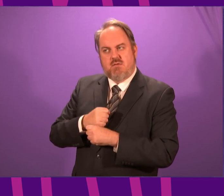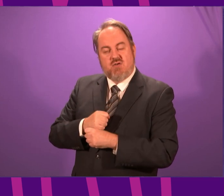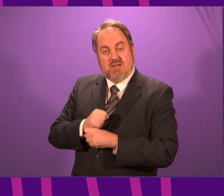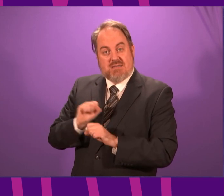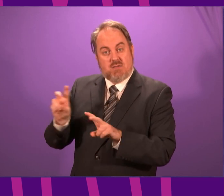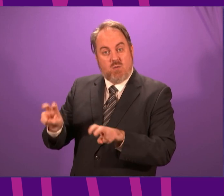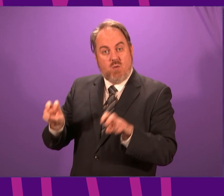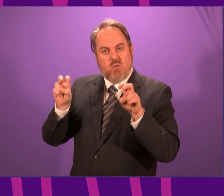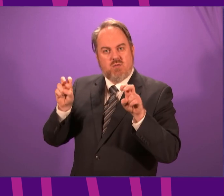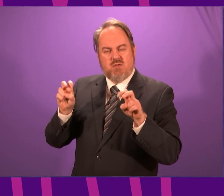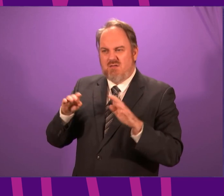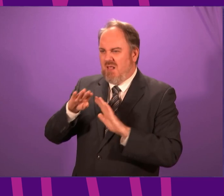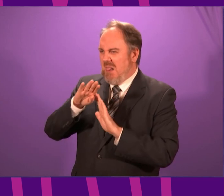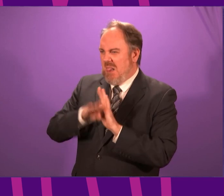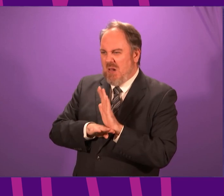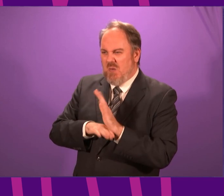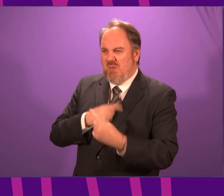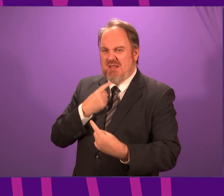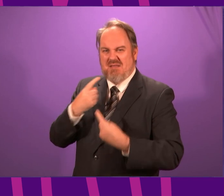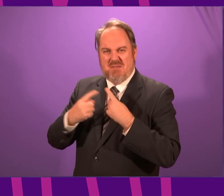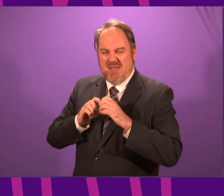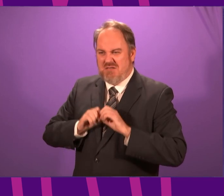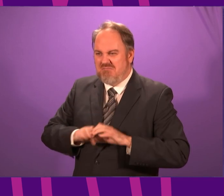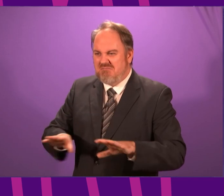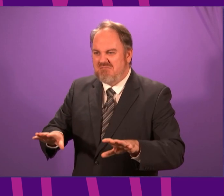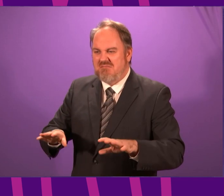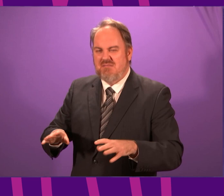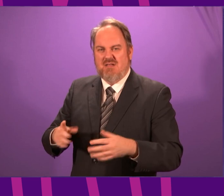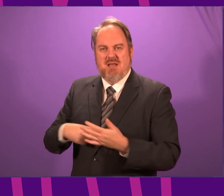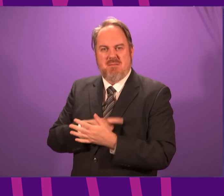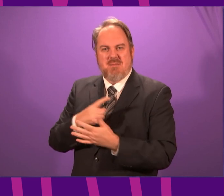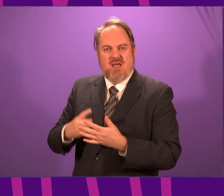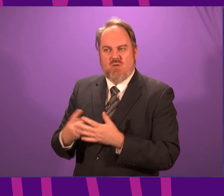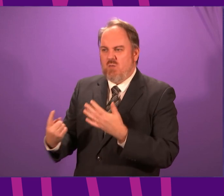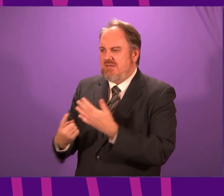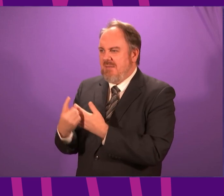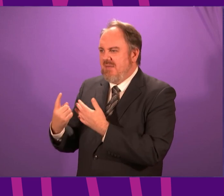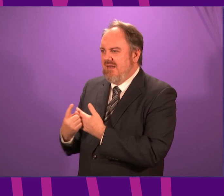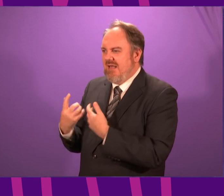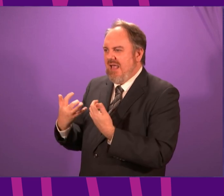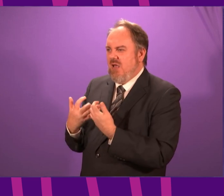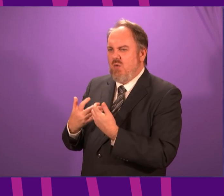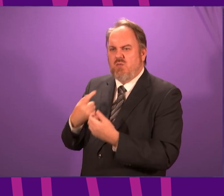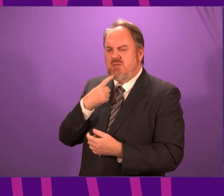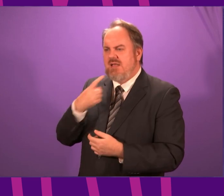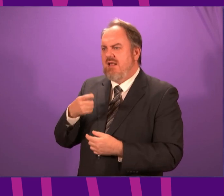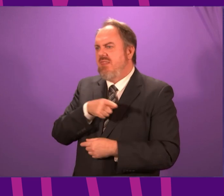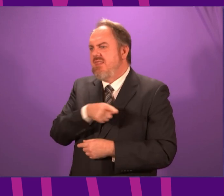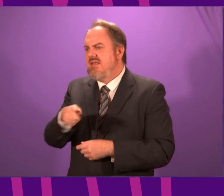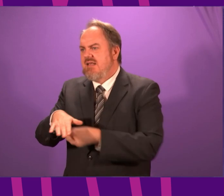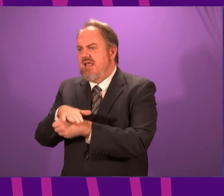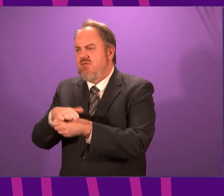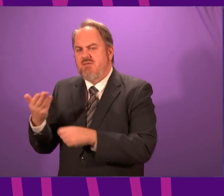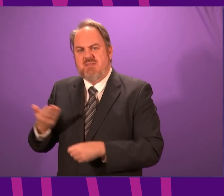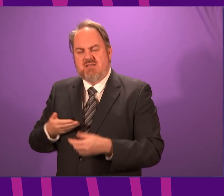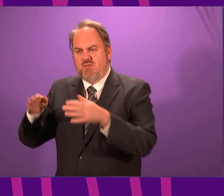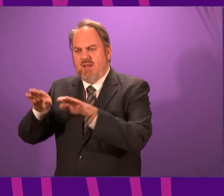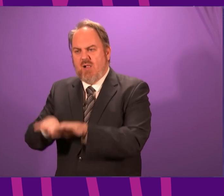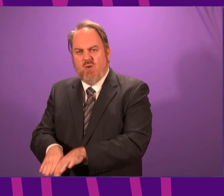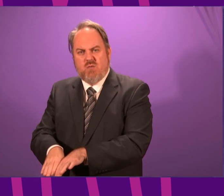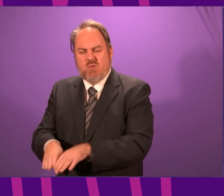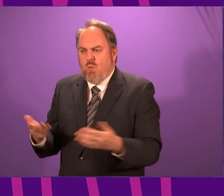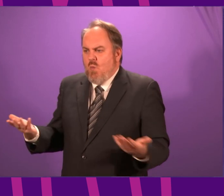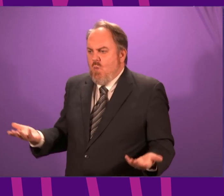low information level and outbreaks and the evidence that is being used to support the closure of some businesses. And